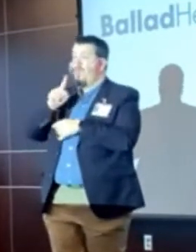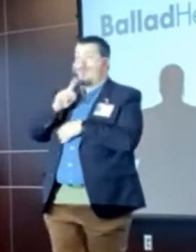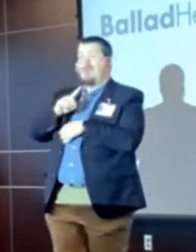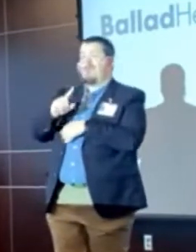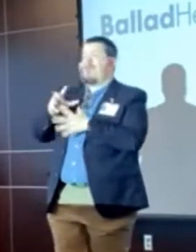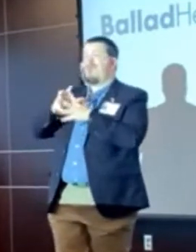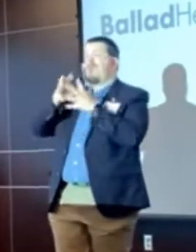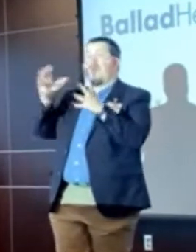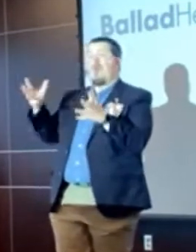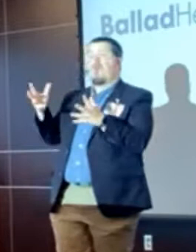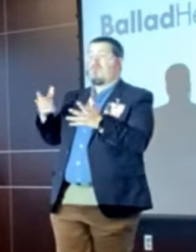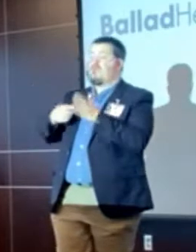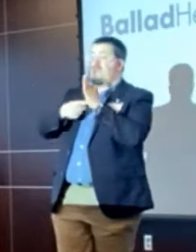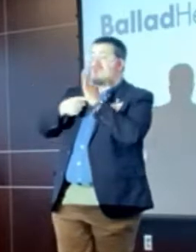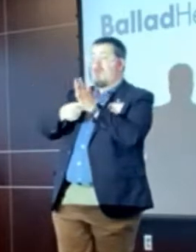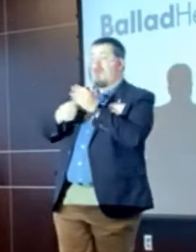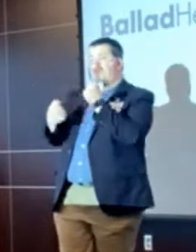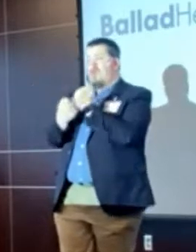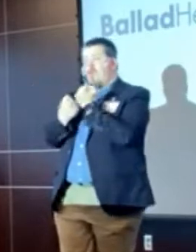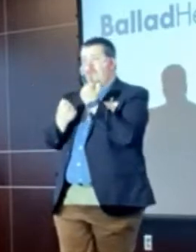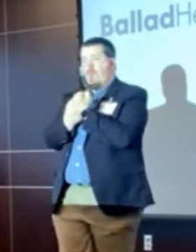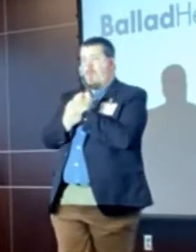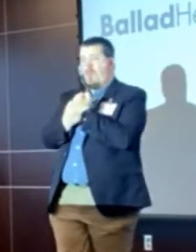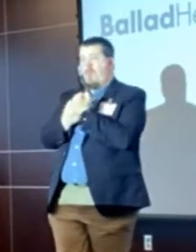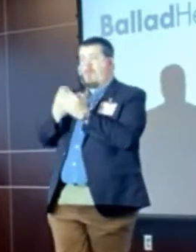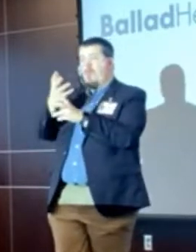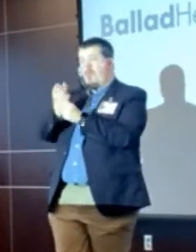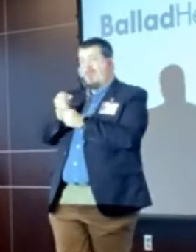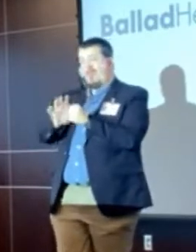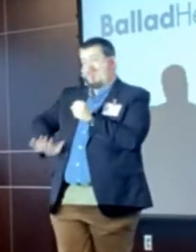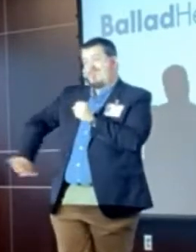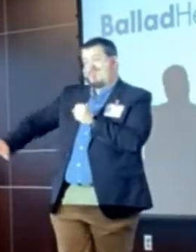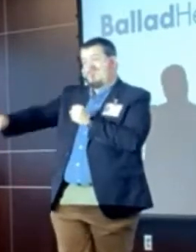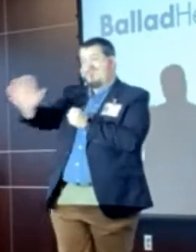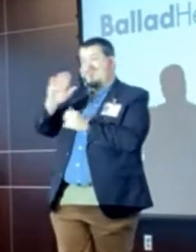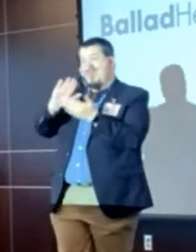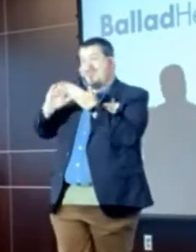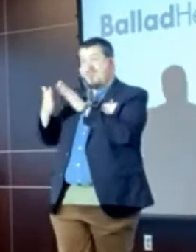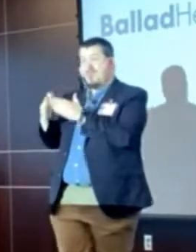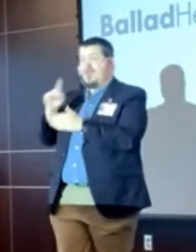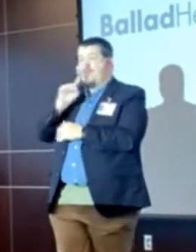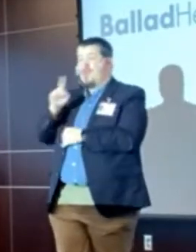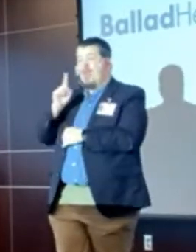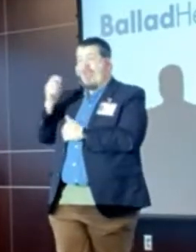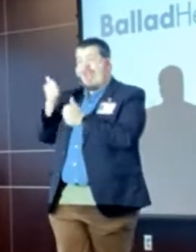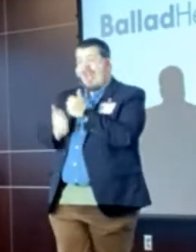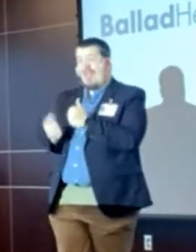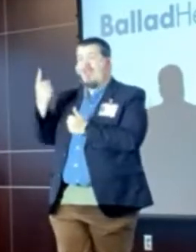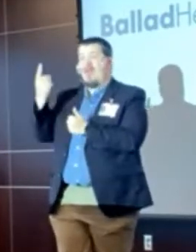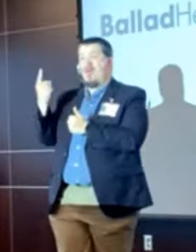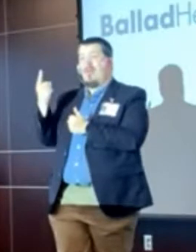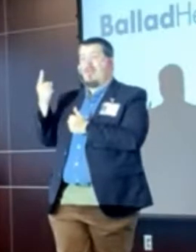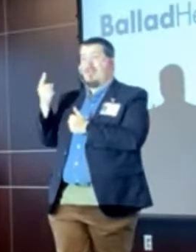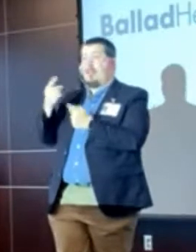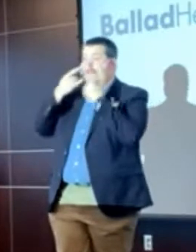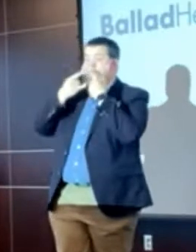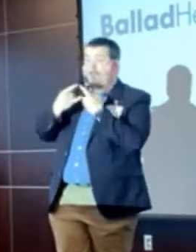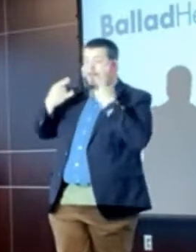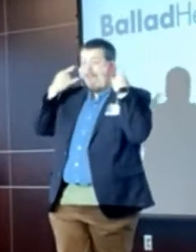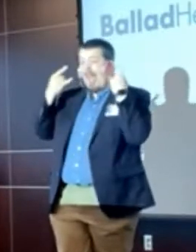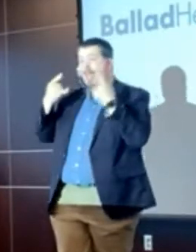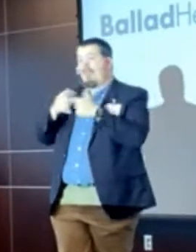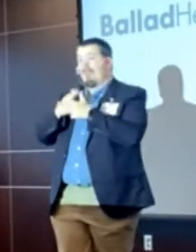a tremendous outpouring of support we've received across our community. Everyone who has worn a mask,